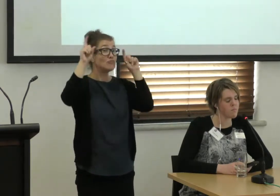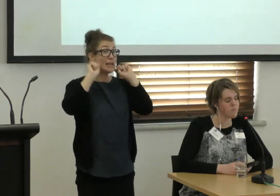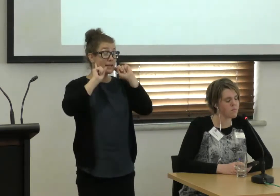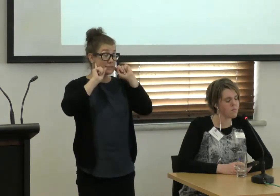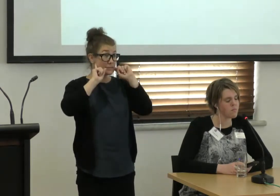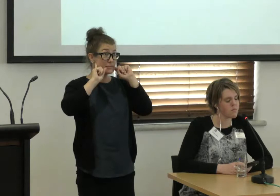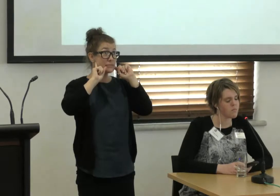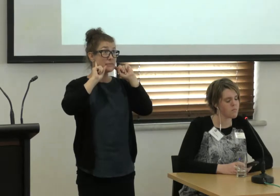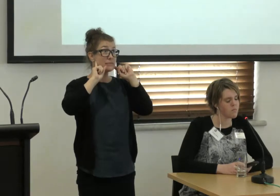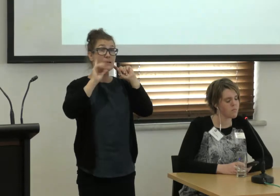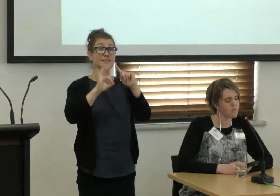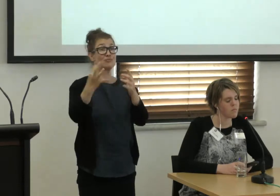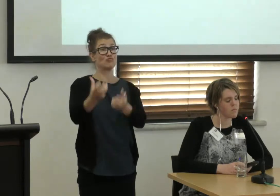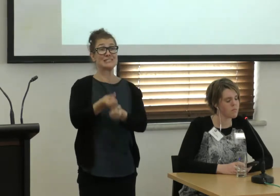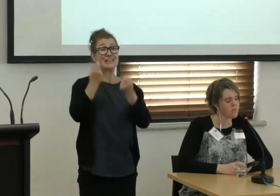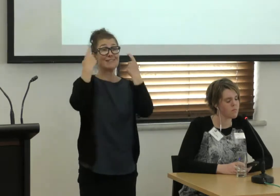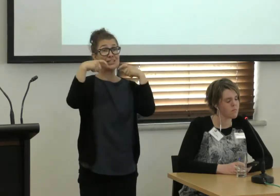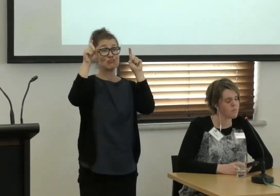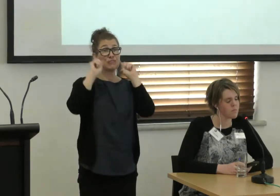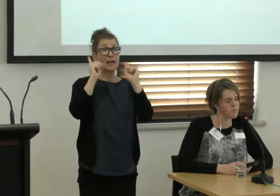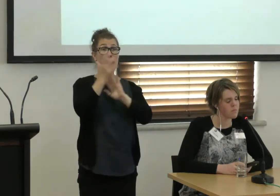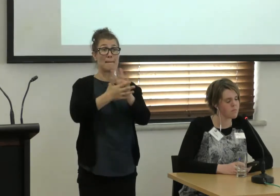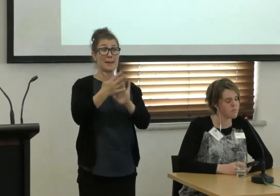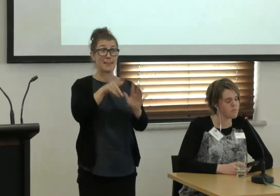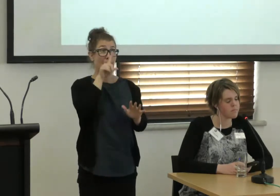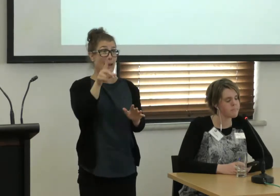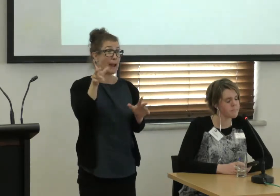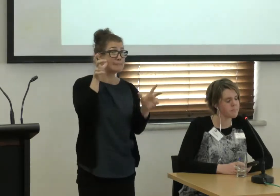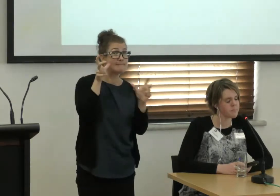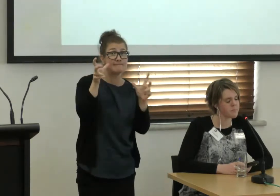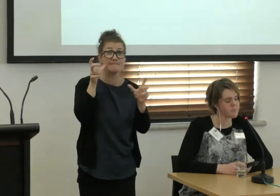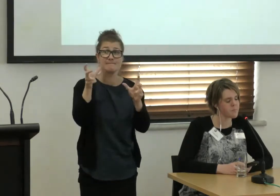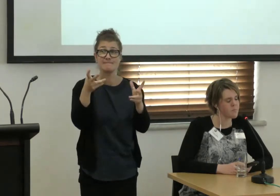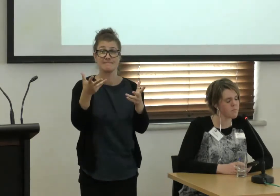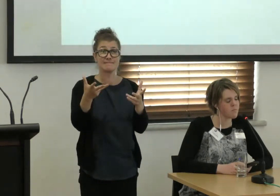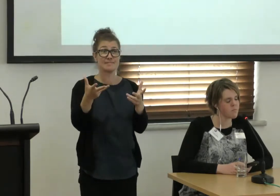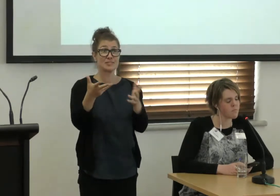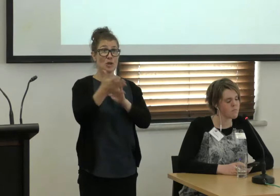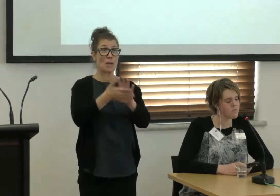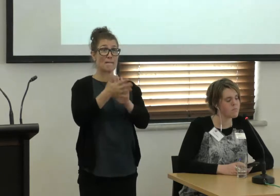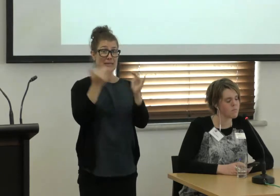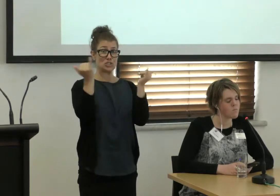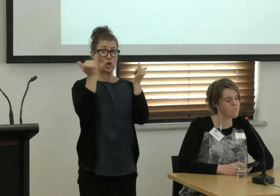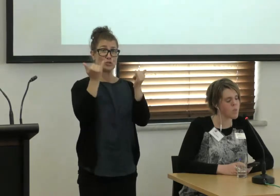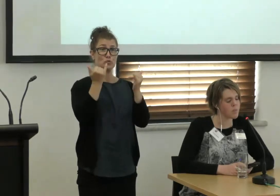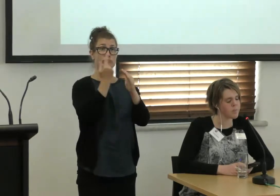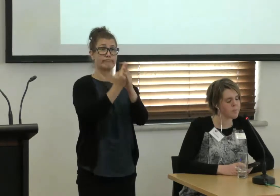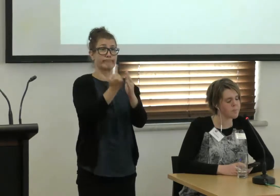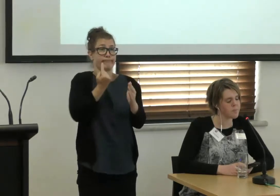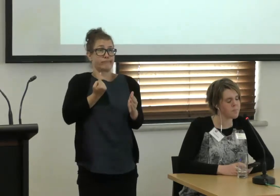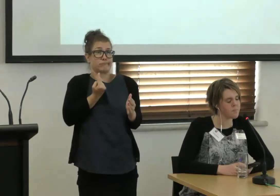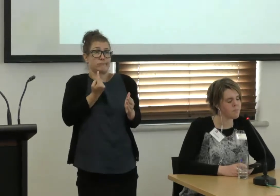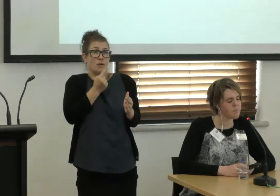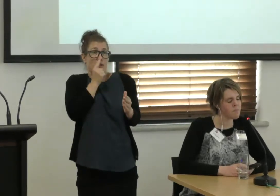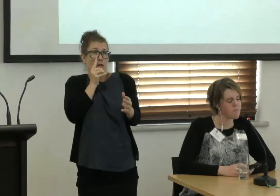their hearing aids and they can't hear people, so that leaves them socially isolated.